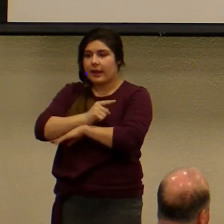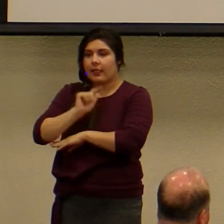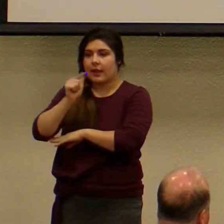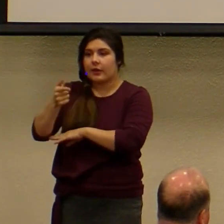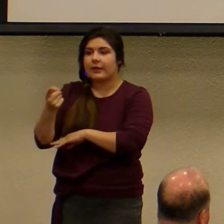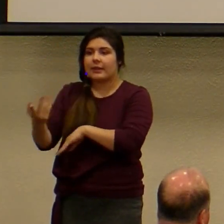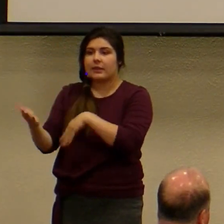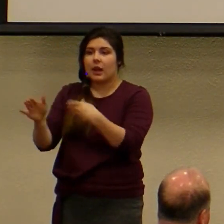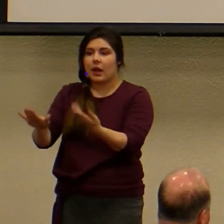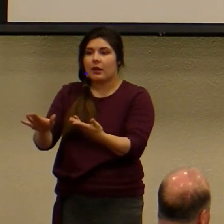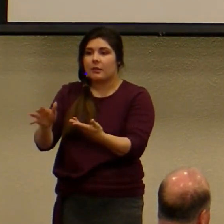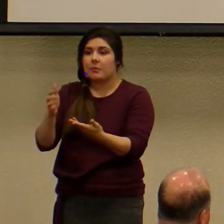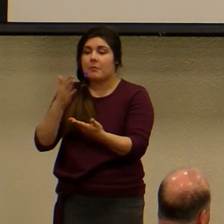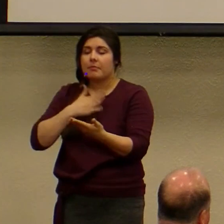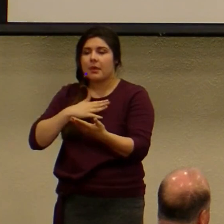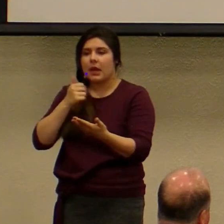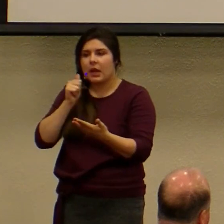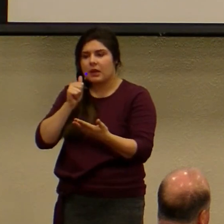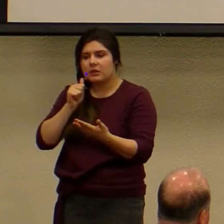She was broken.